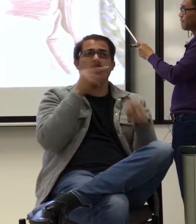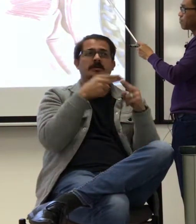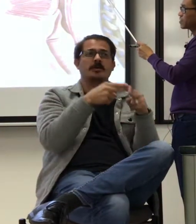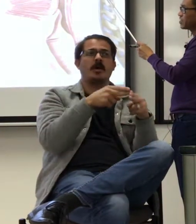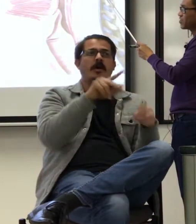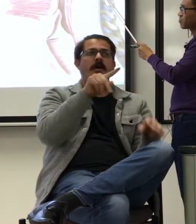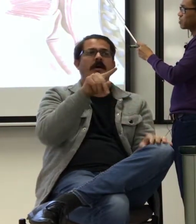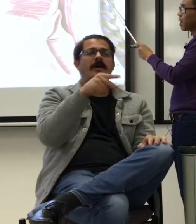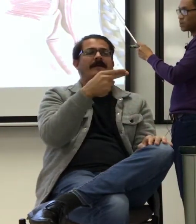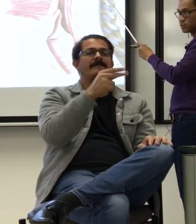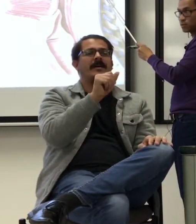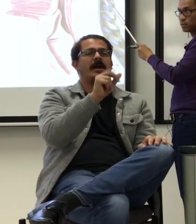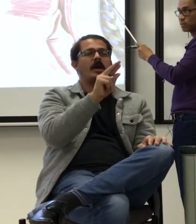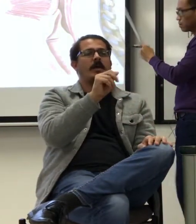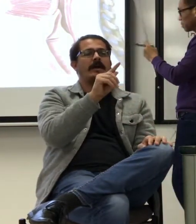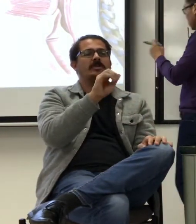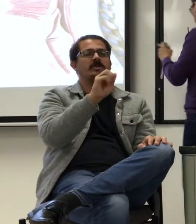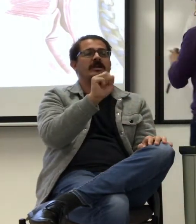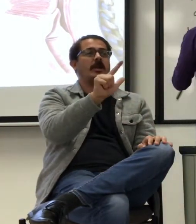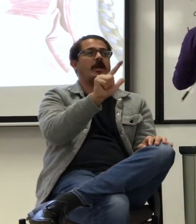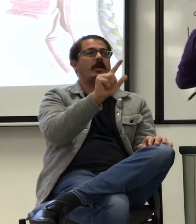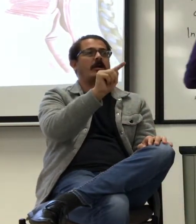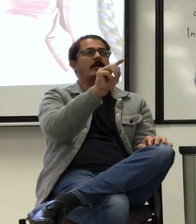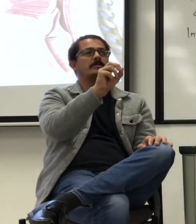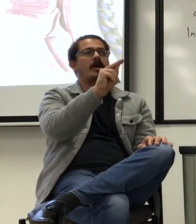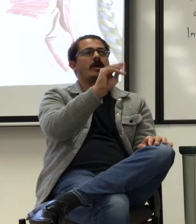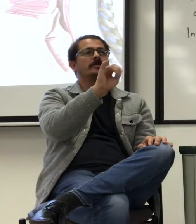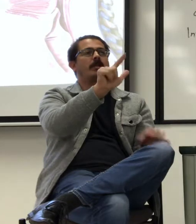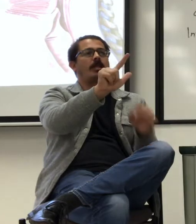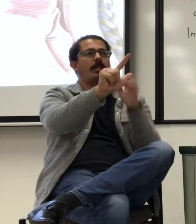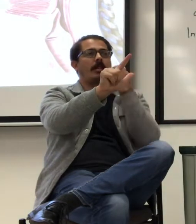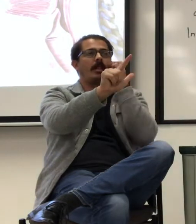the pharyngeal tonsil.